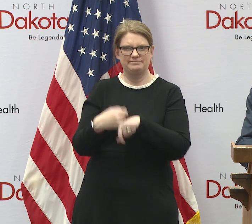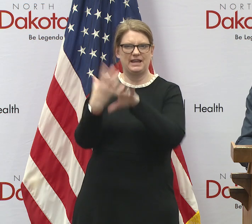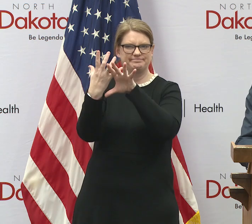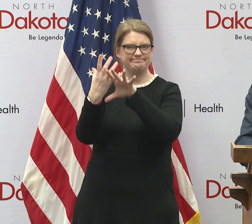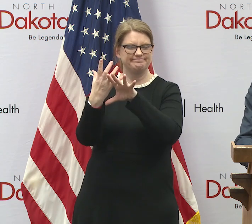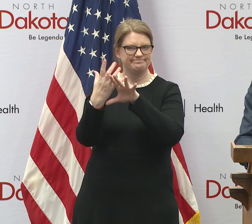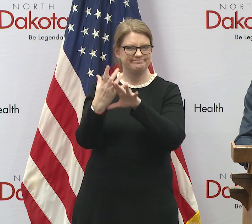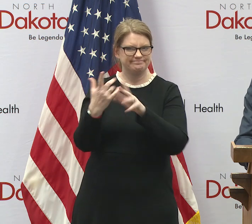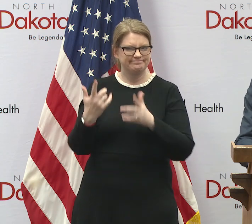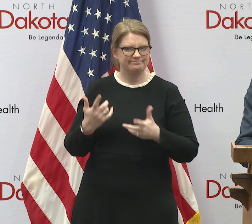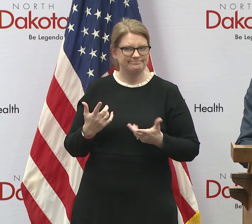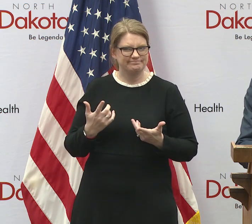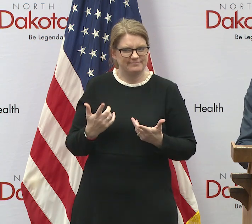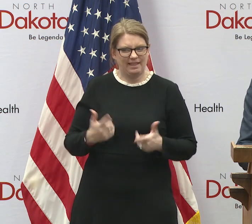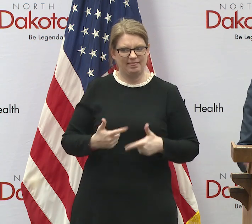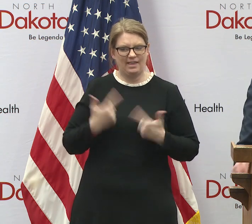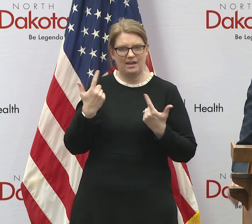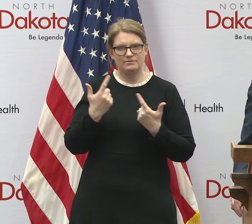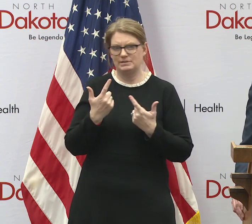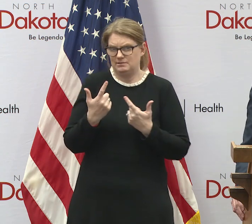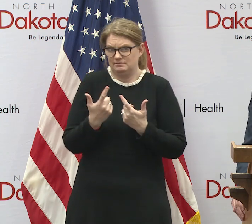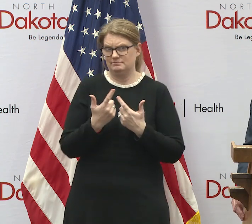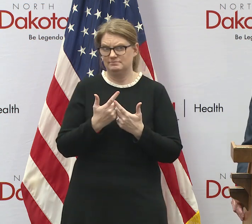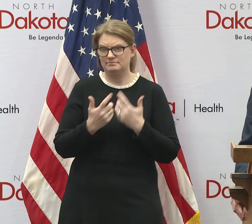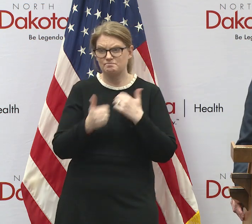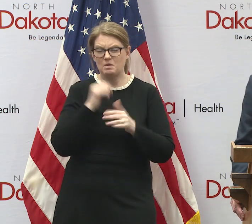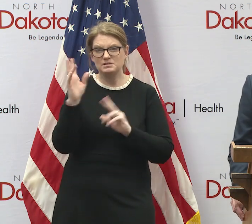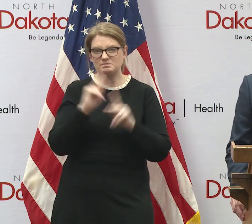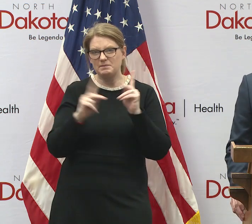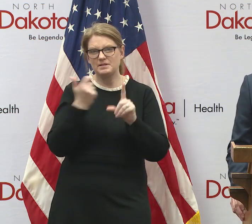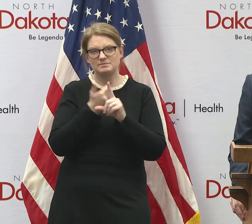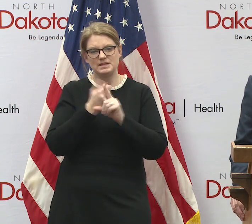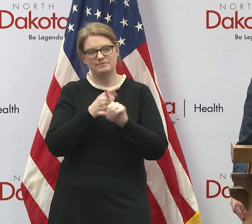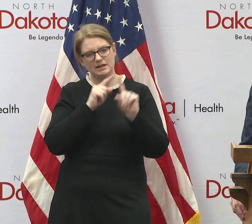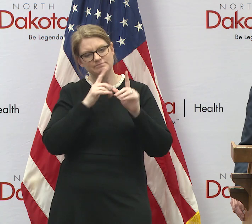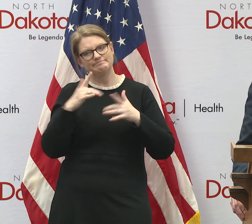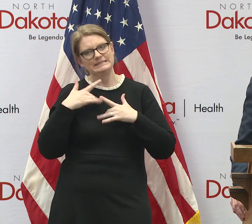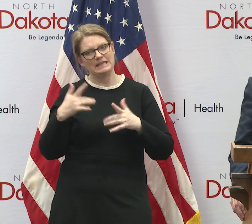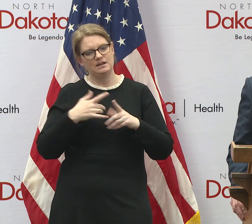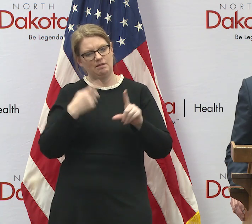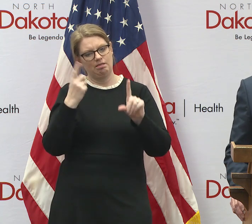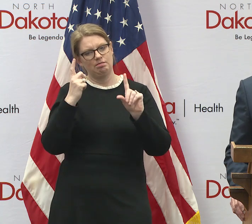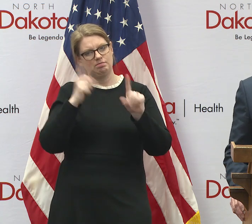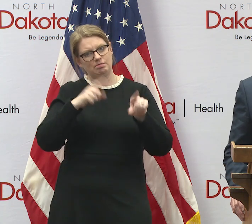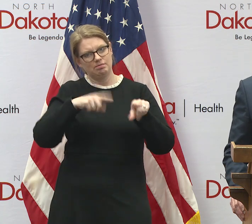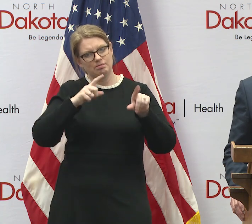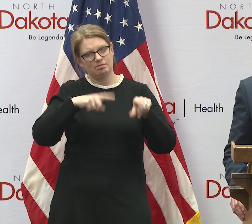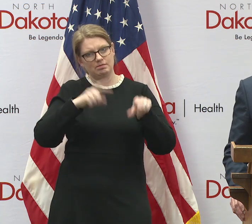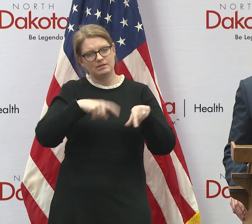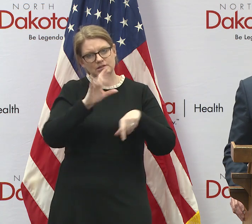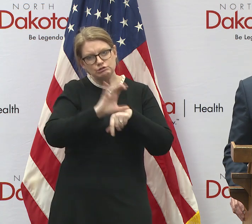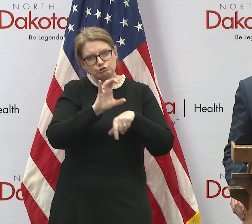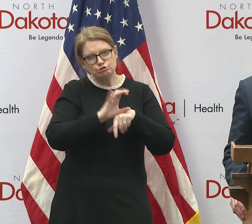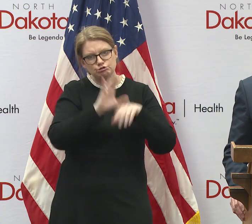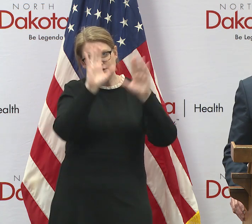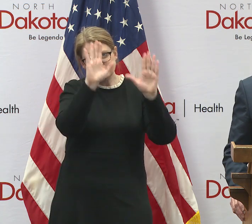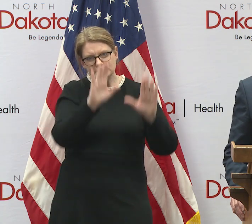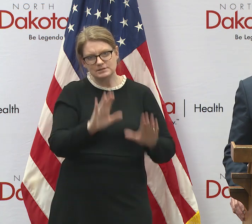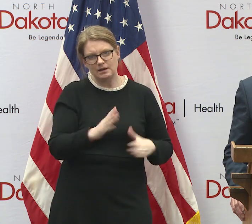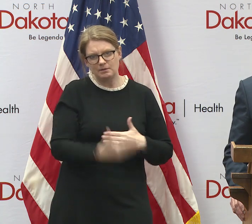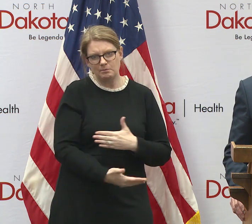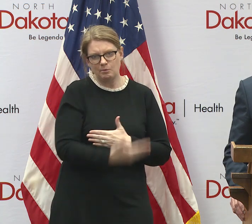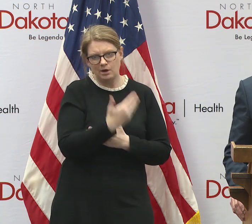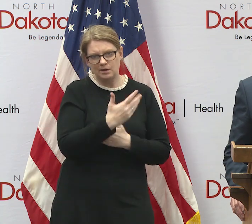North Dakotans in their lifetime who might have been regularly attending their